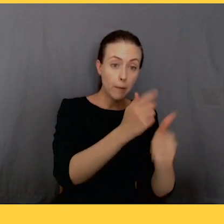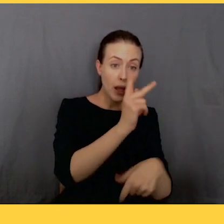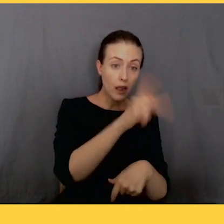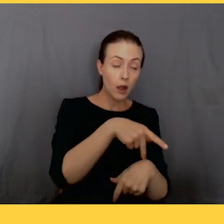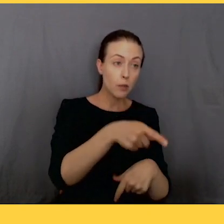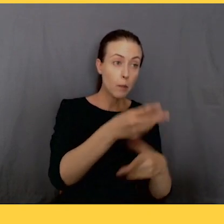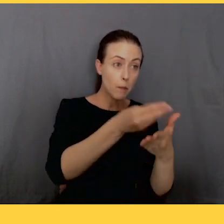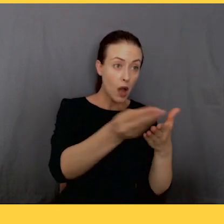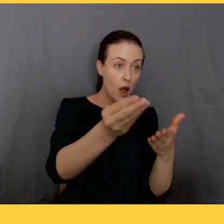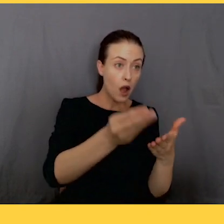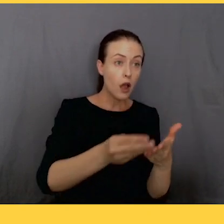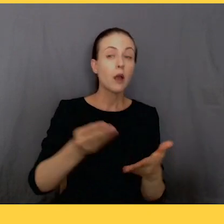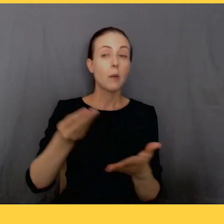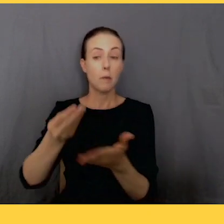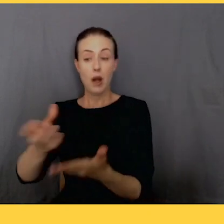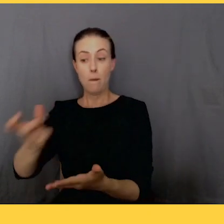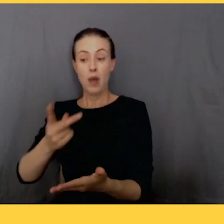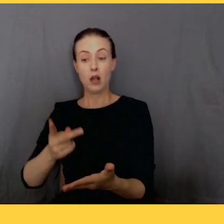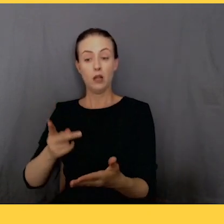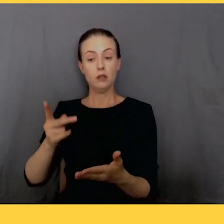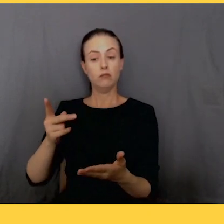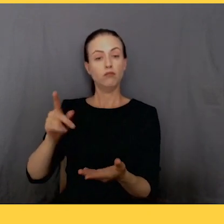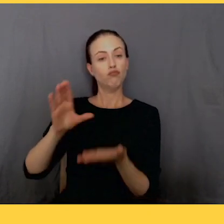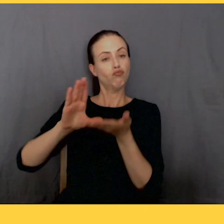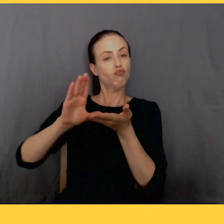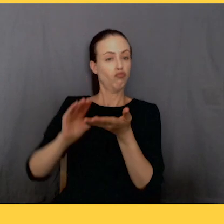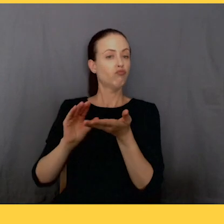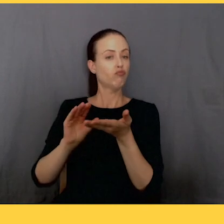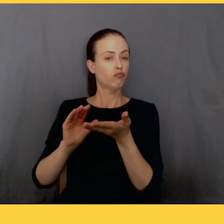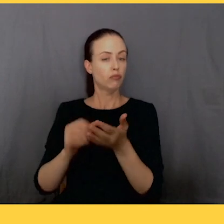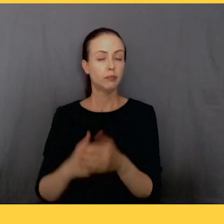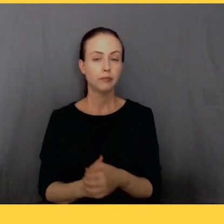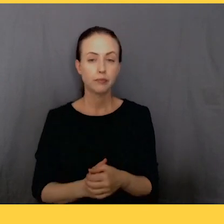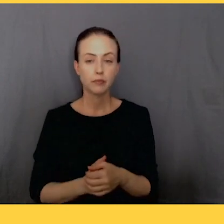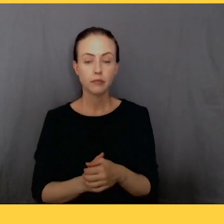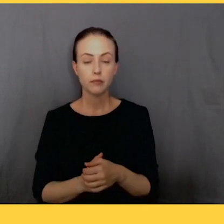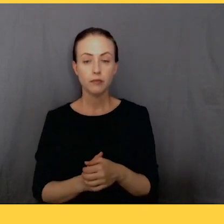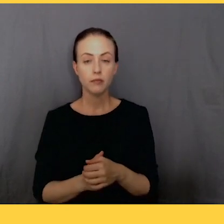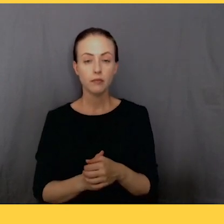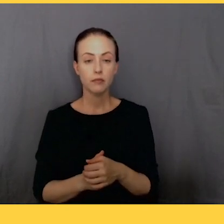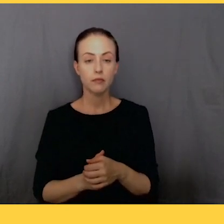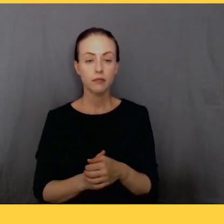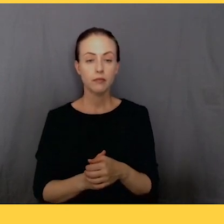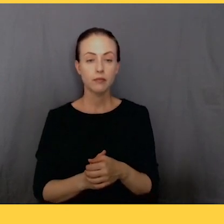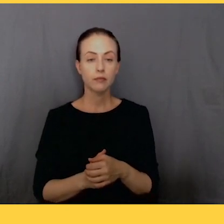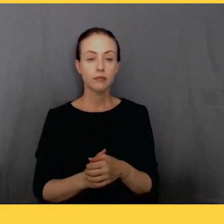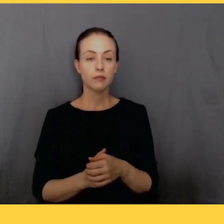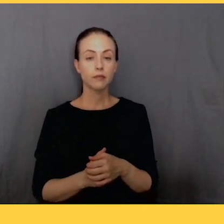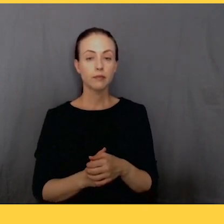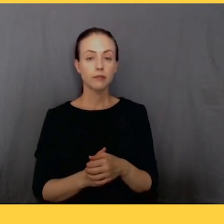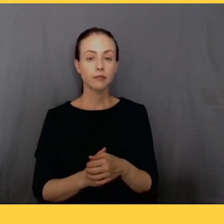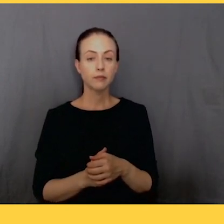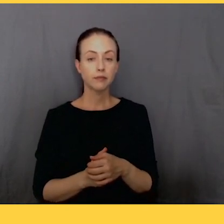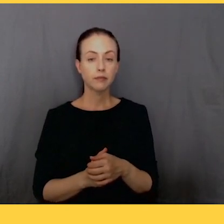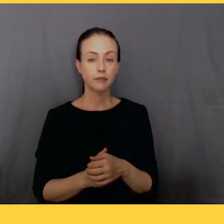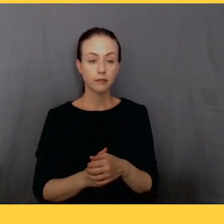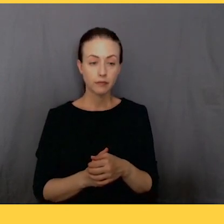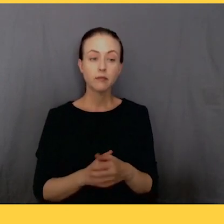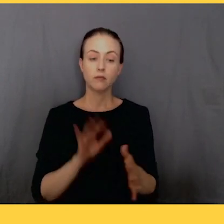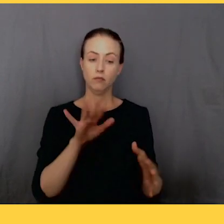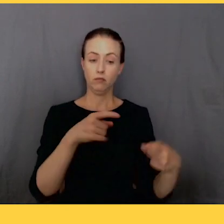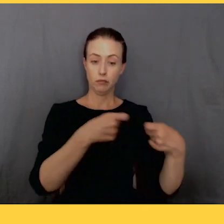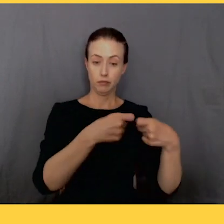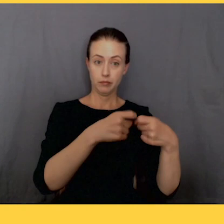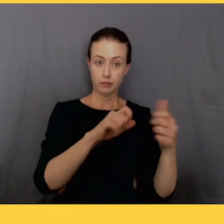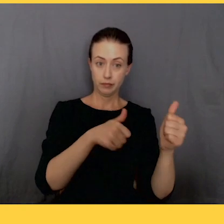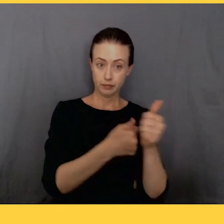help customers with regard to their appliances. In addition to the small appliance device battery,